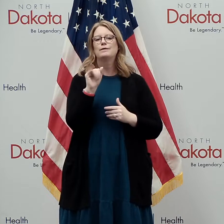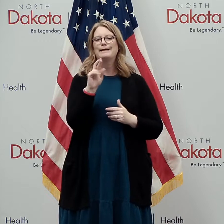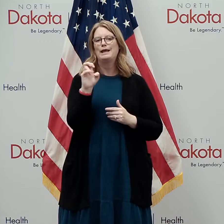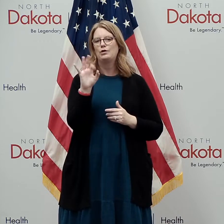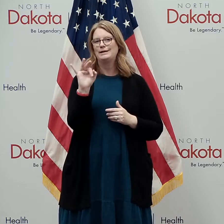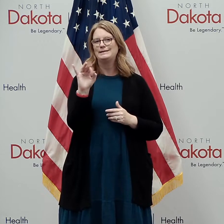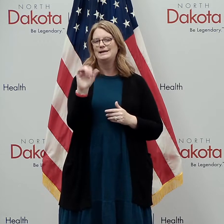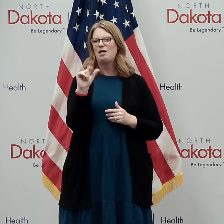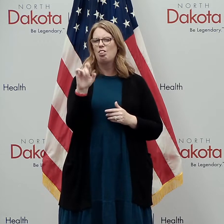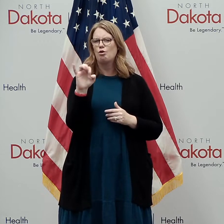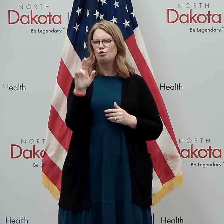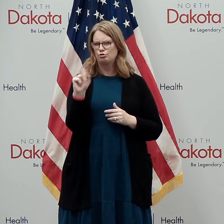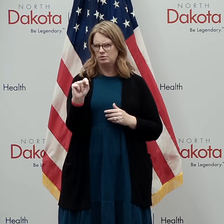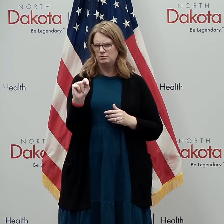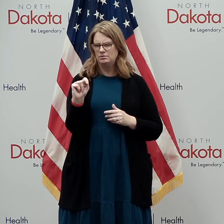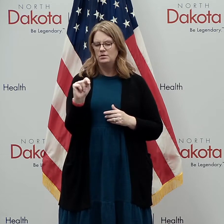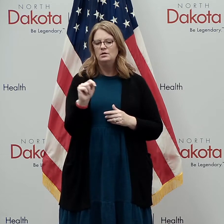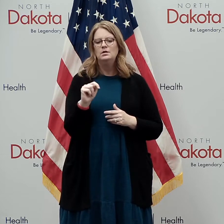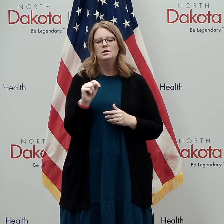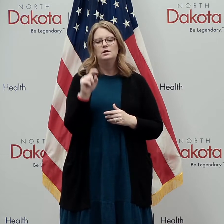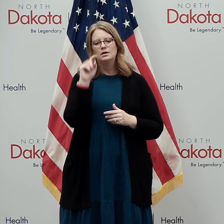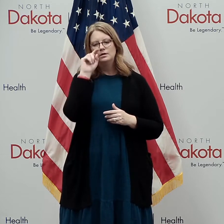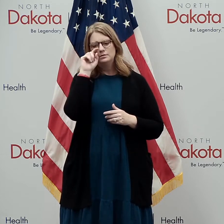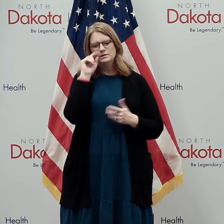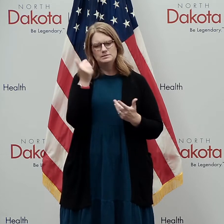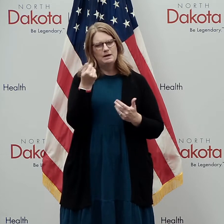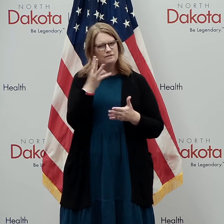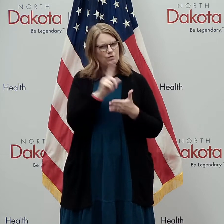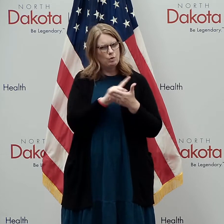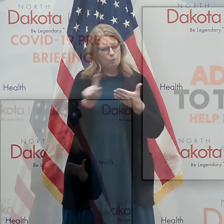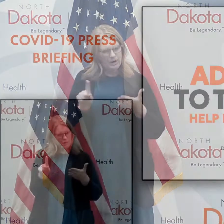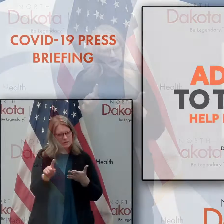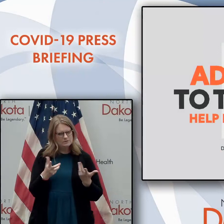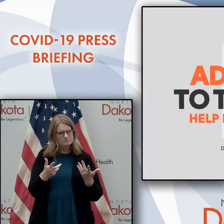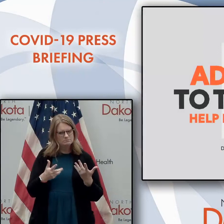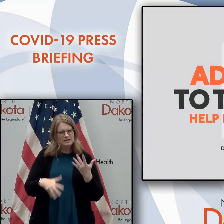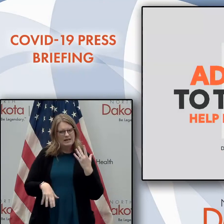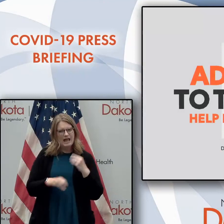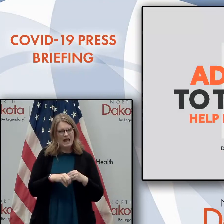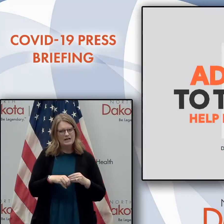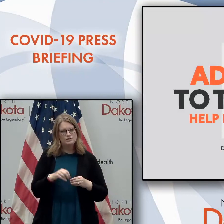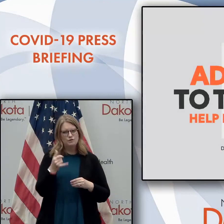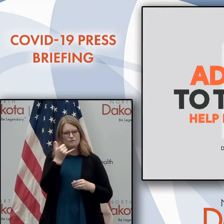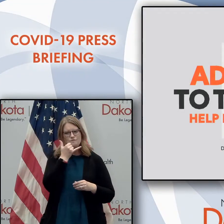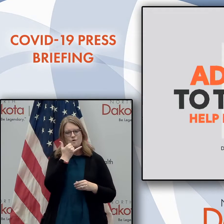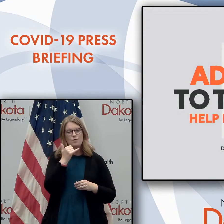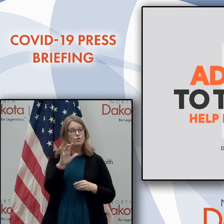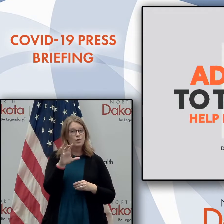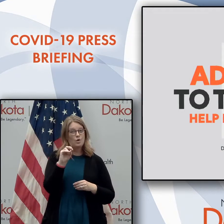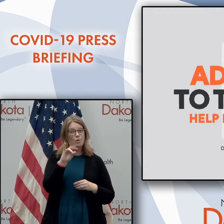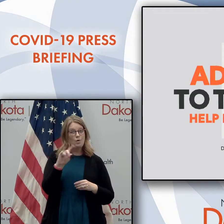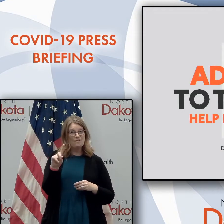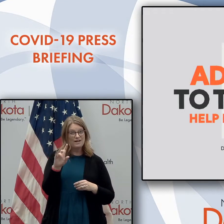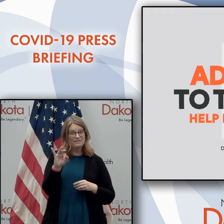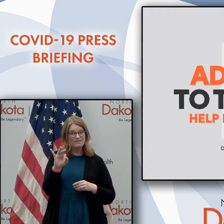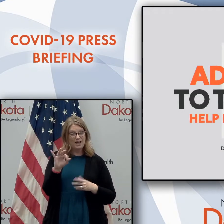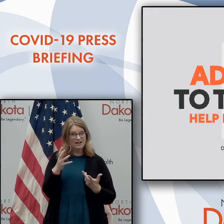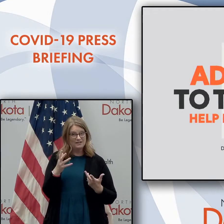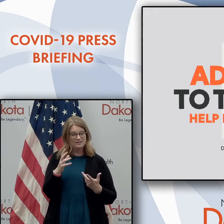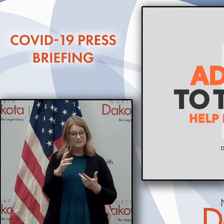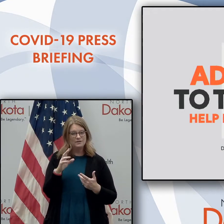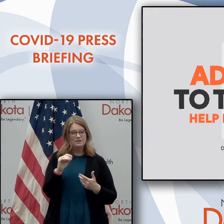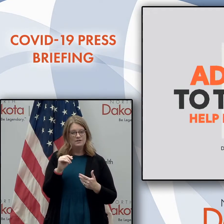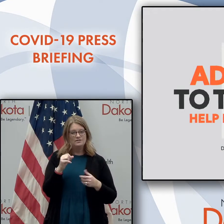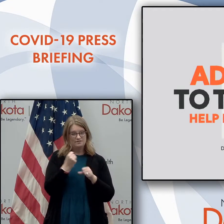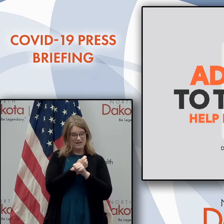CARE-19 alert app. It's been a couple weeks since this, but as we say, add your phone to the COVID fight and help North Dakota stop